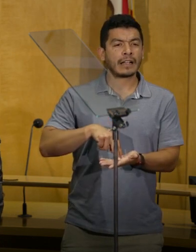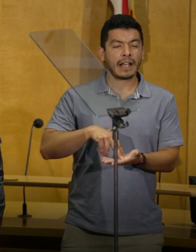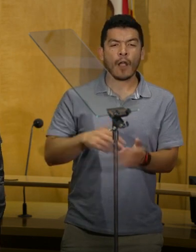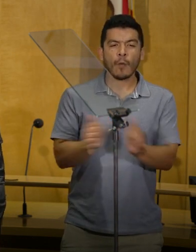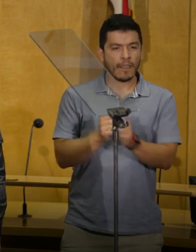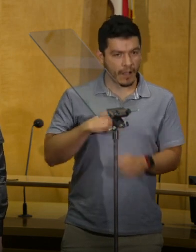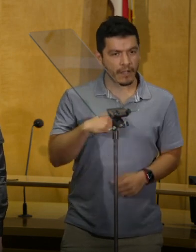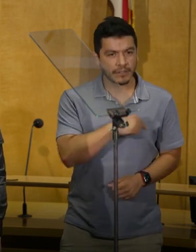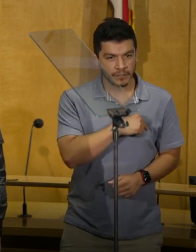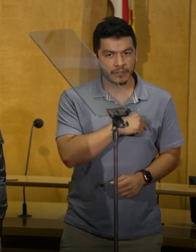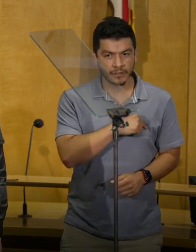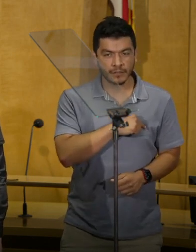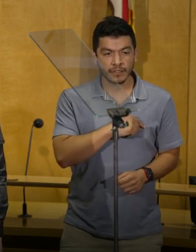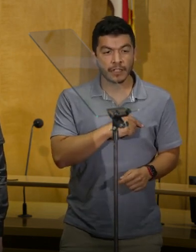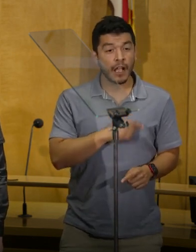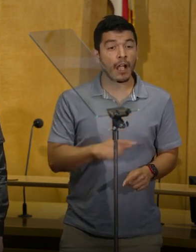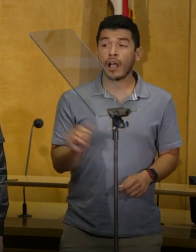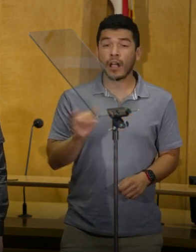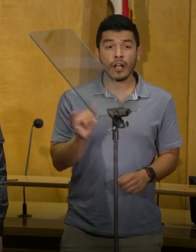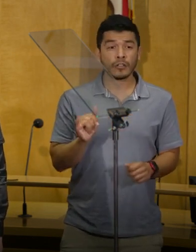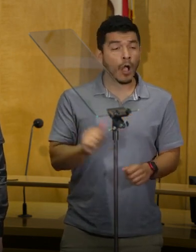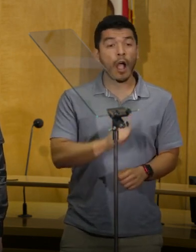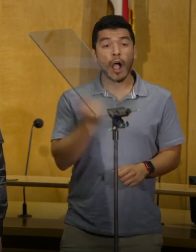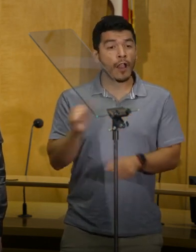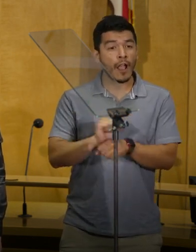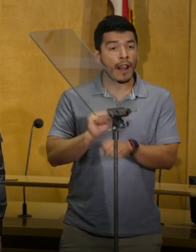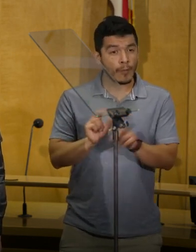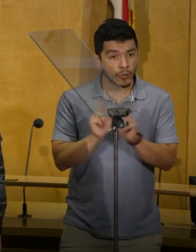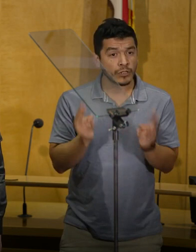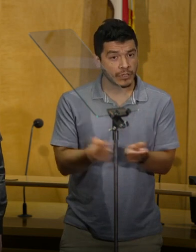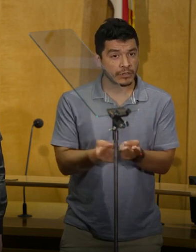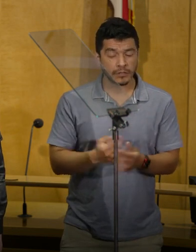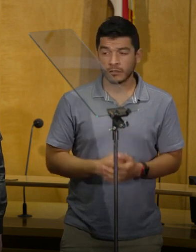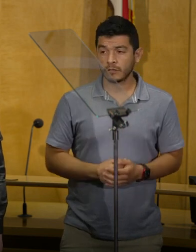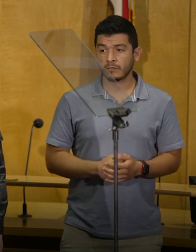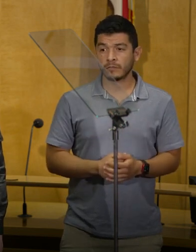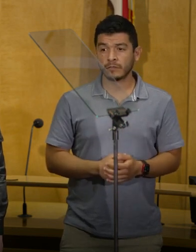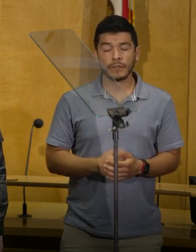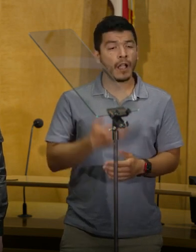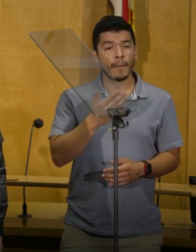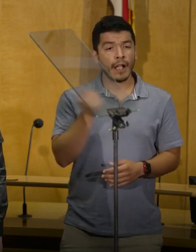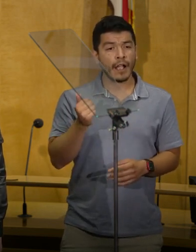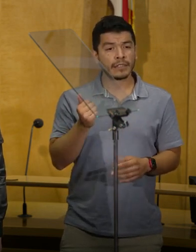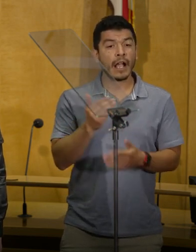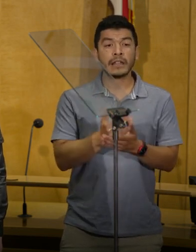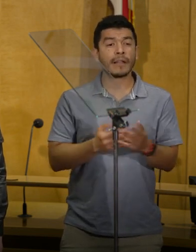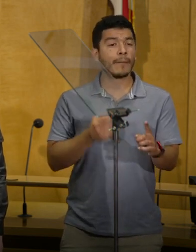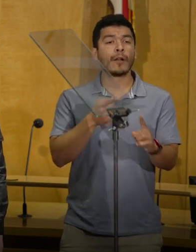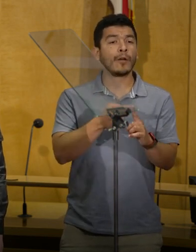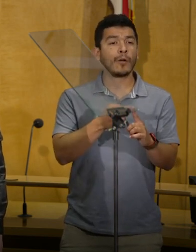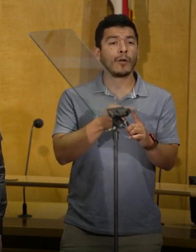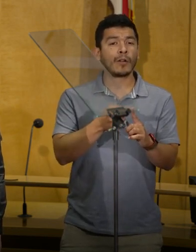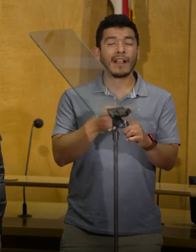us, as well as other labor unions. Because at some point,